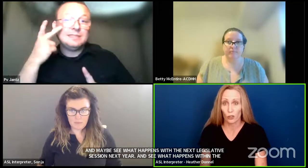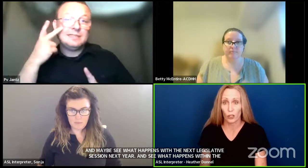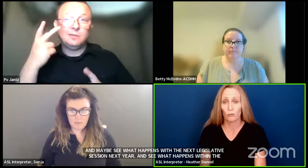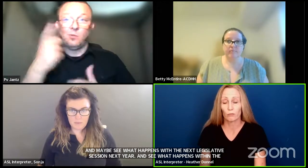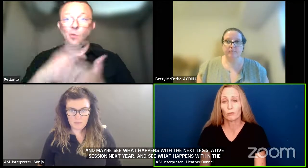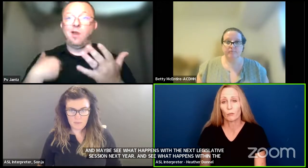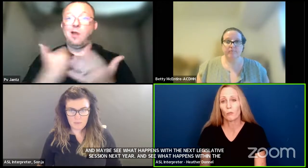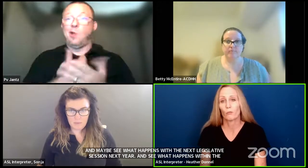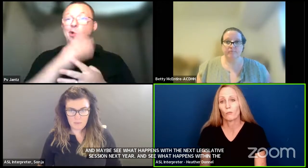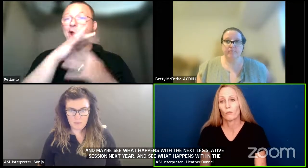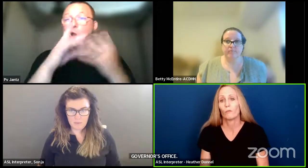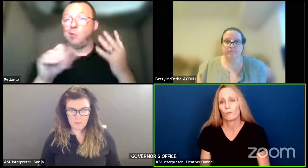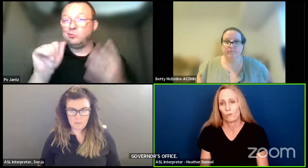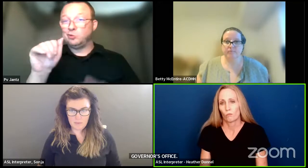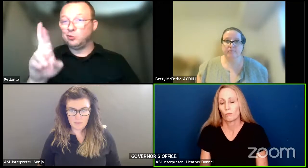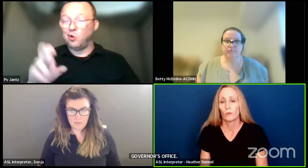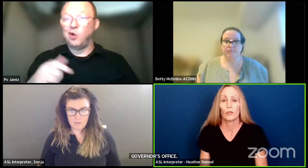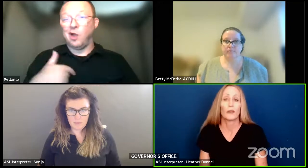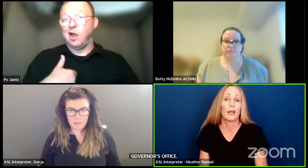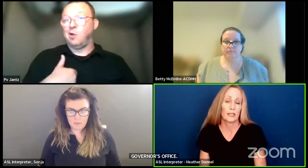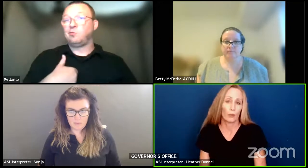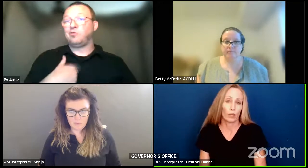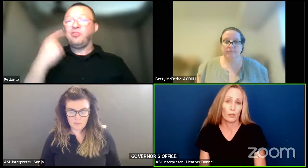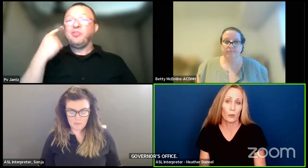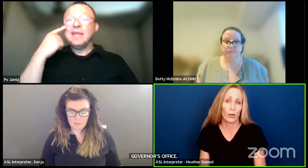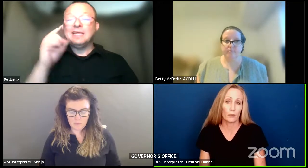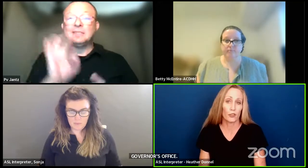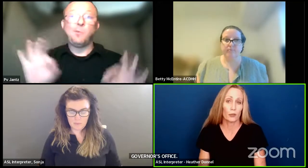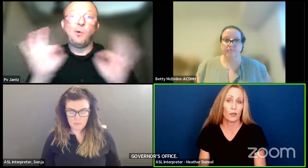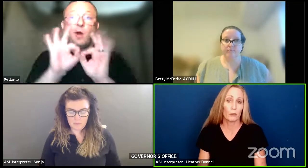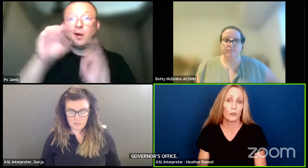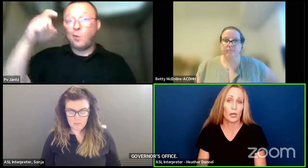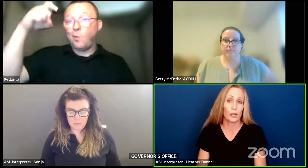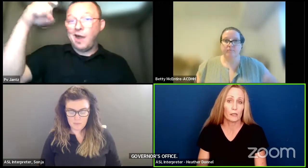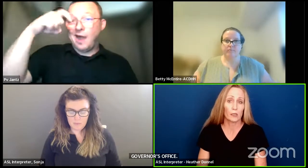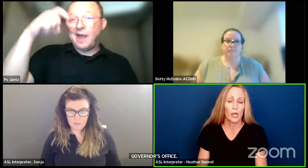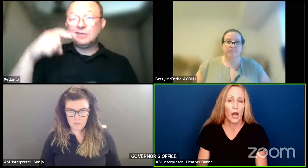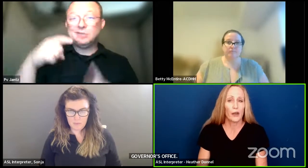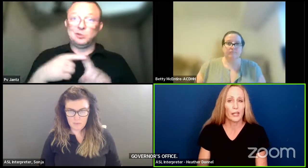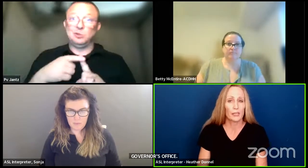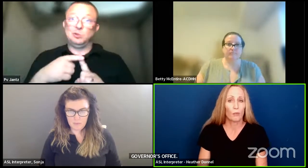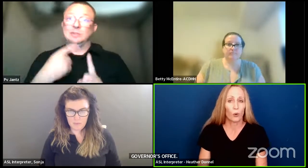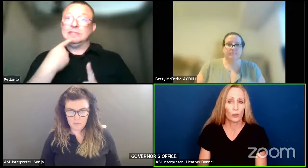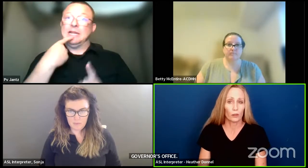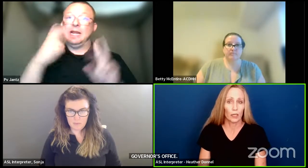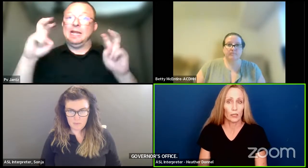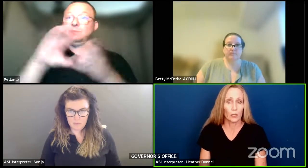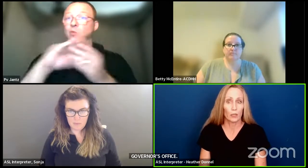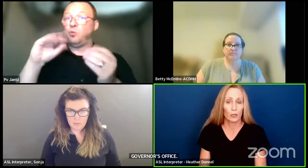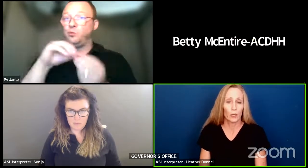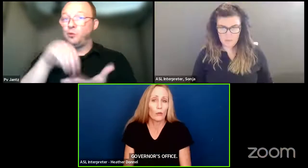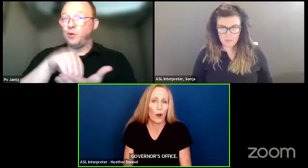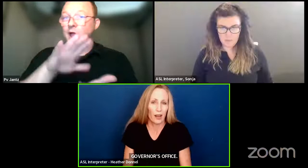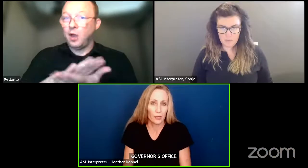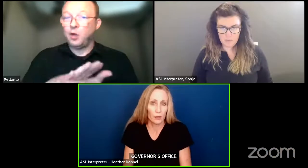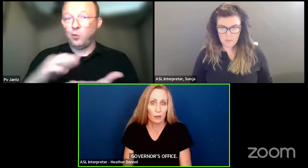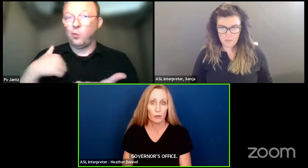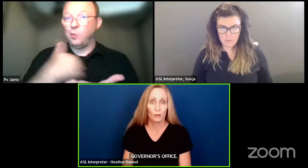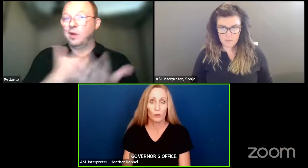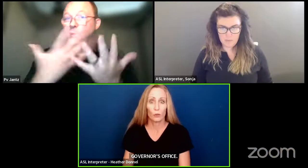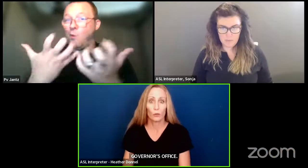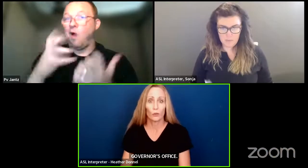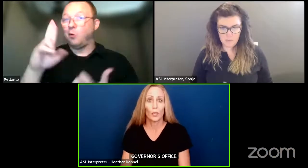in the future. And at that time, we could see what options are available to us. I think it's important that, and